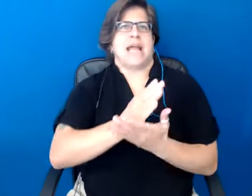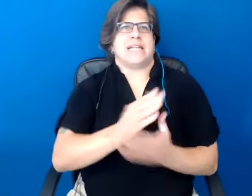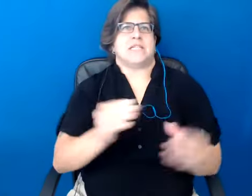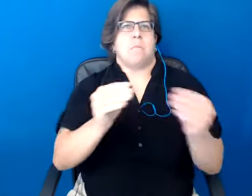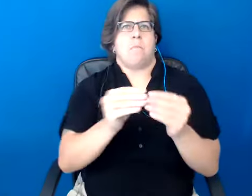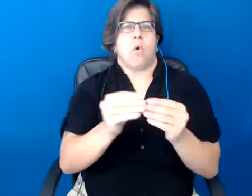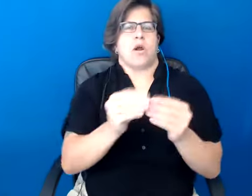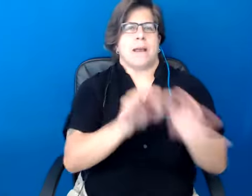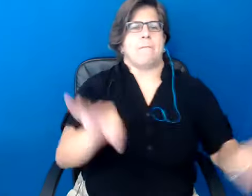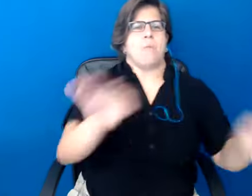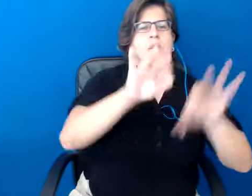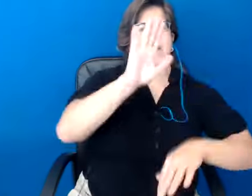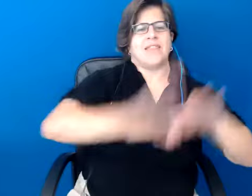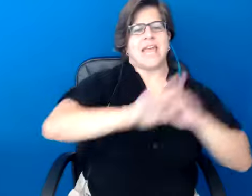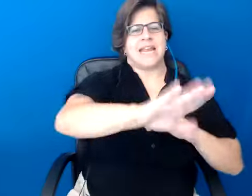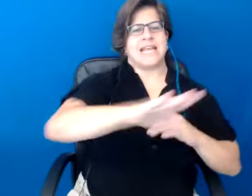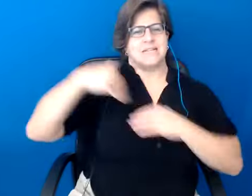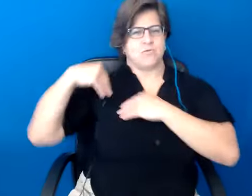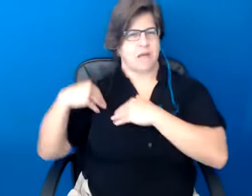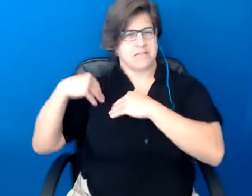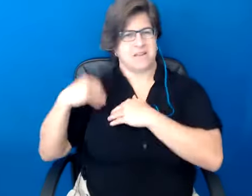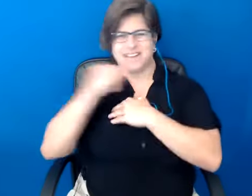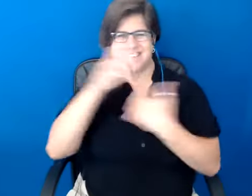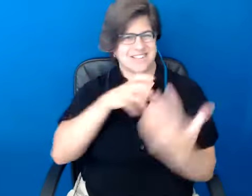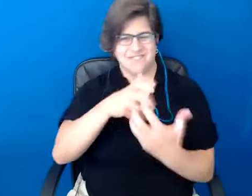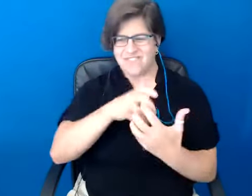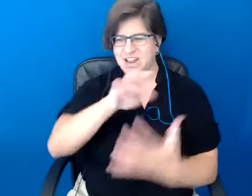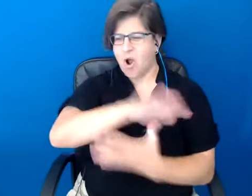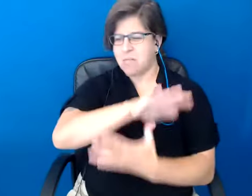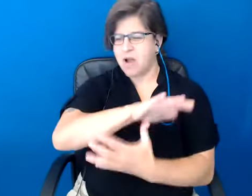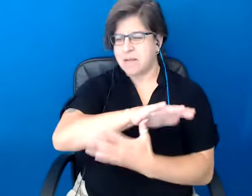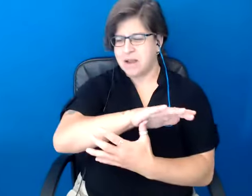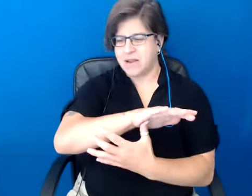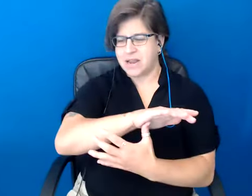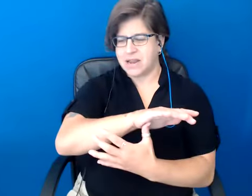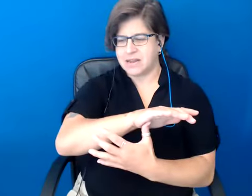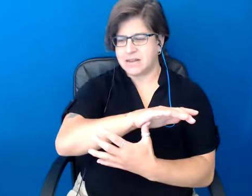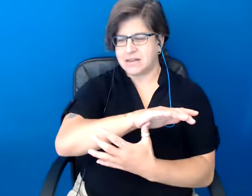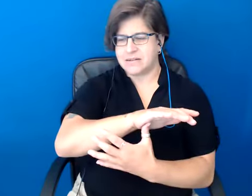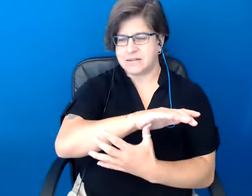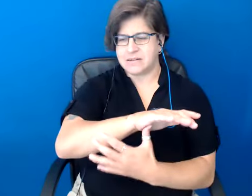asserting his rights versus being responsible. And how that is not really fitting in our primary